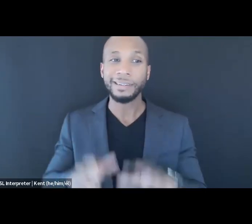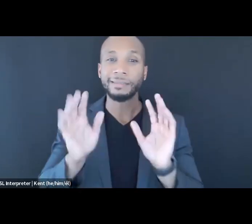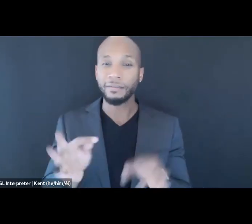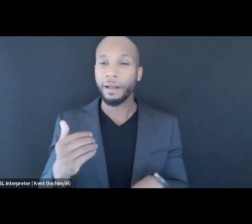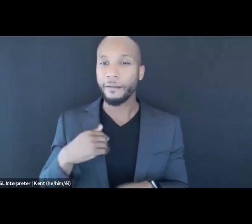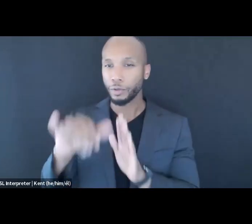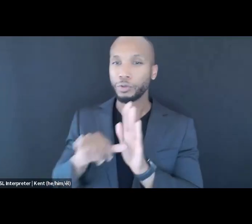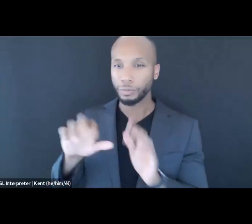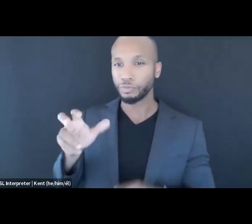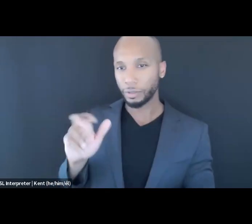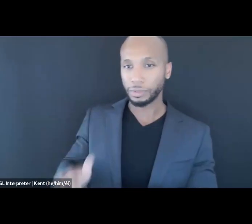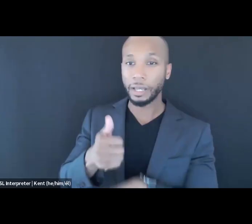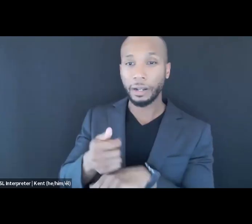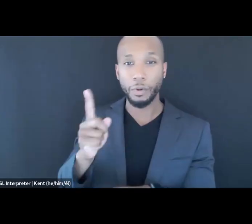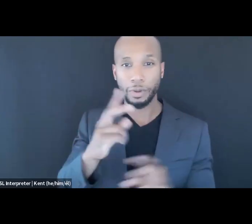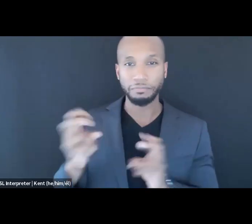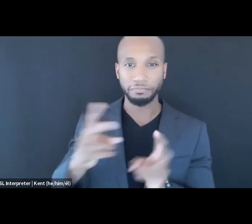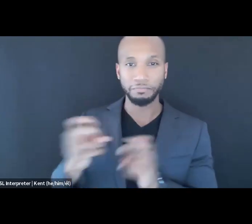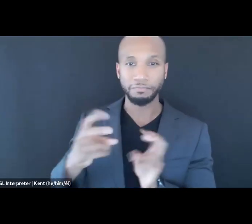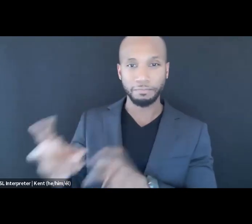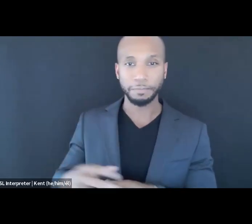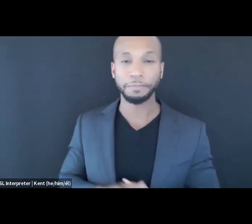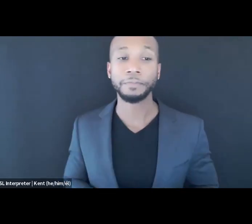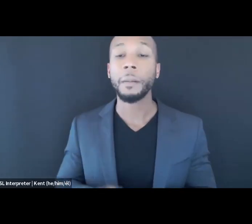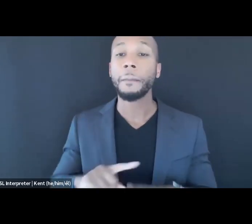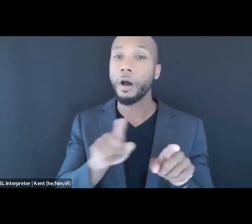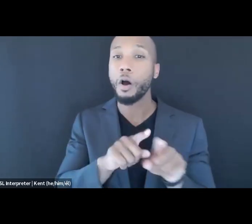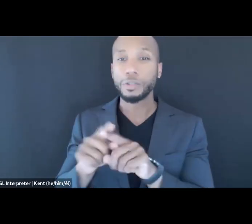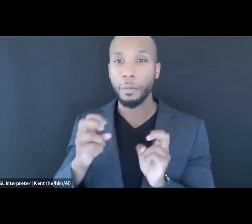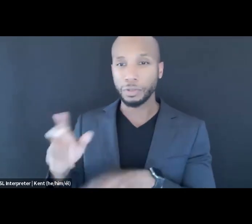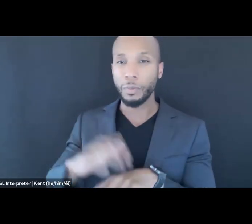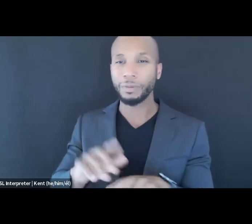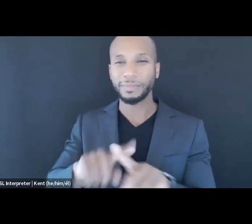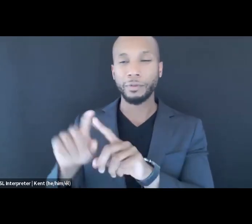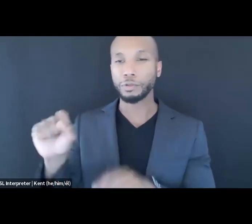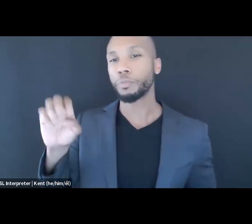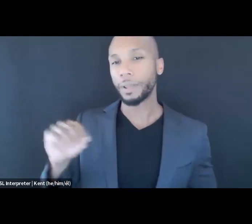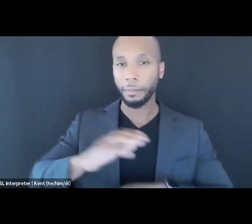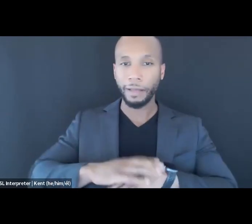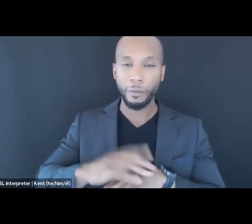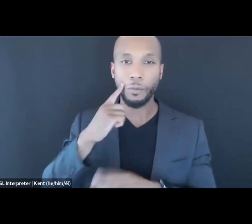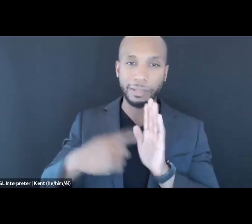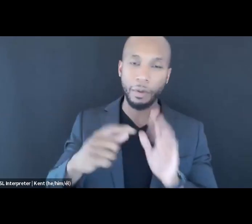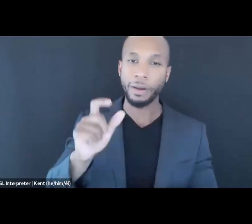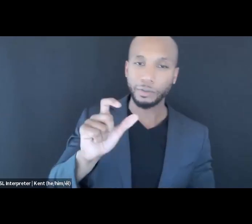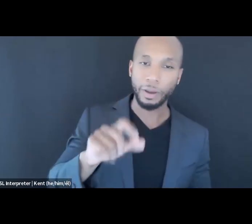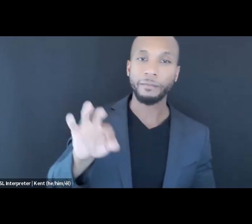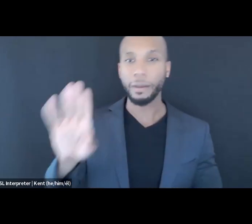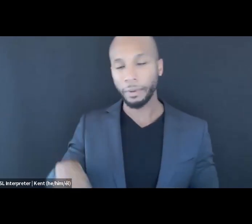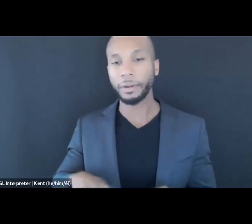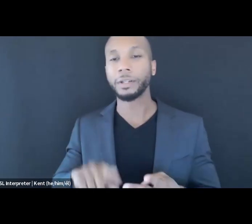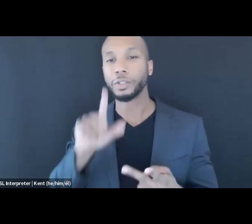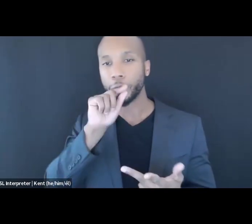have a YouTube channel set up where you can post them. But also post them on other social media like Instagram, Facebook,